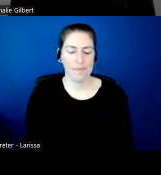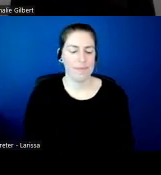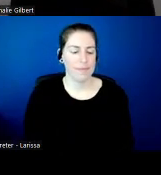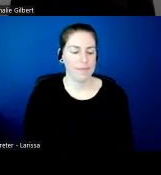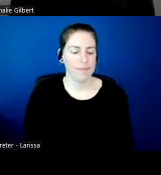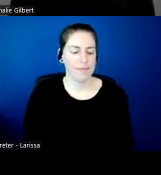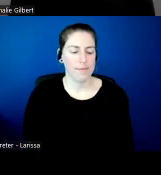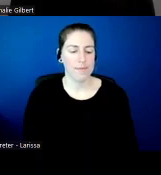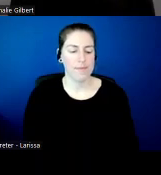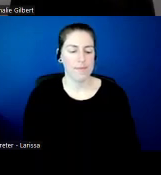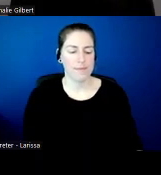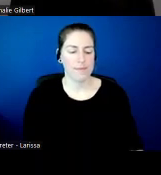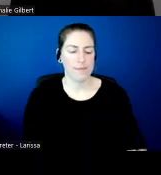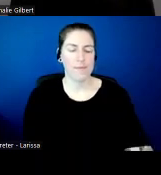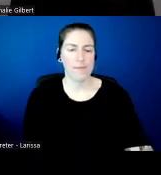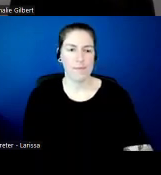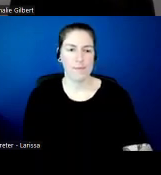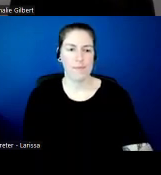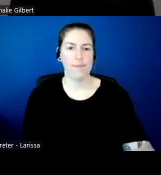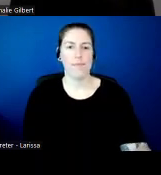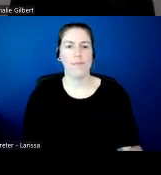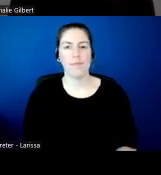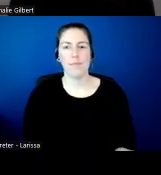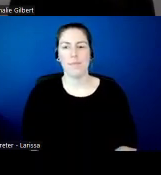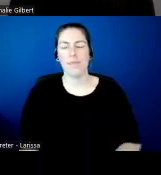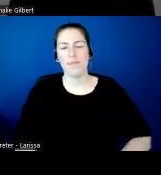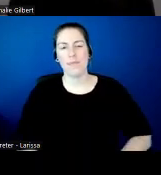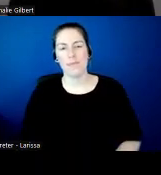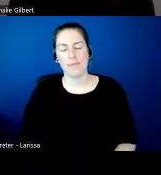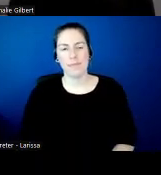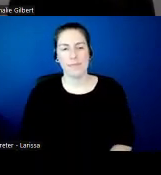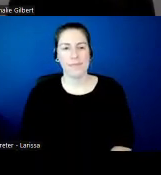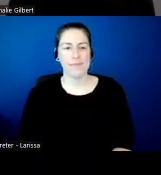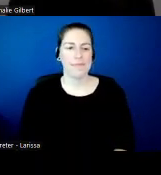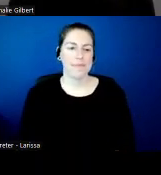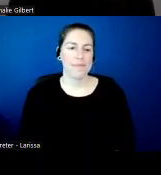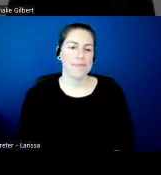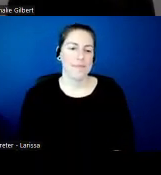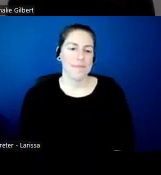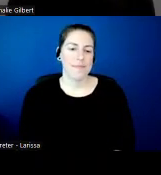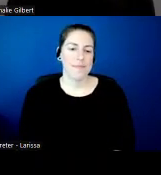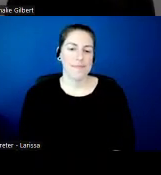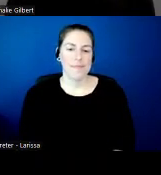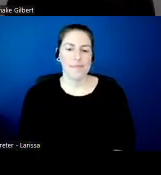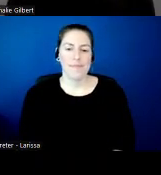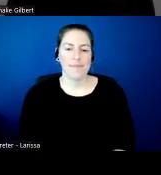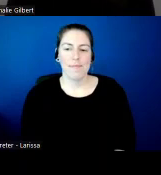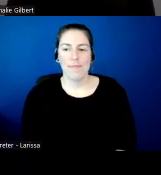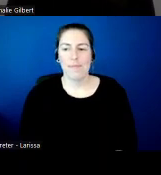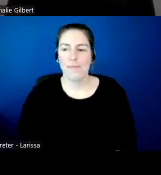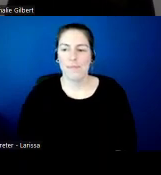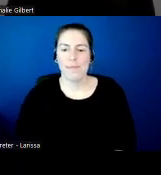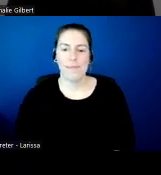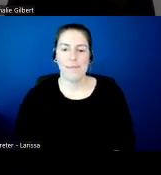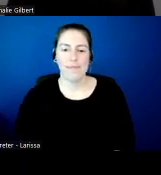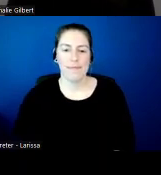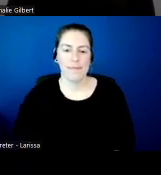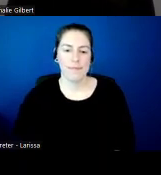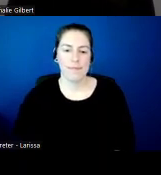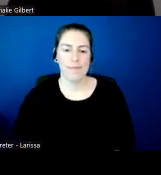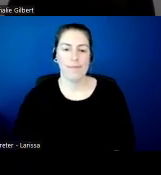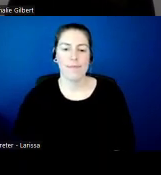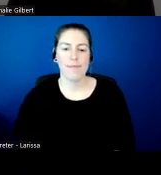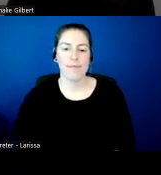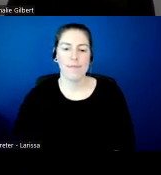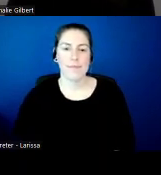so perplexed. The wind is going around making crazy sound effects. There's a tiger above and hungry sharks below. I gotta know what happens